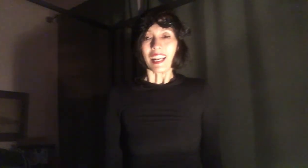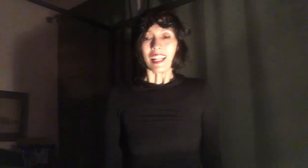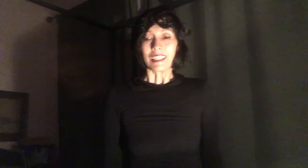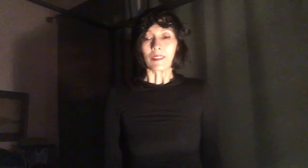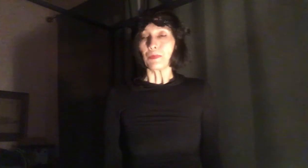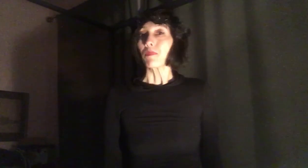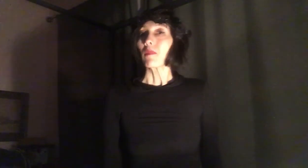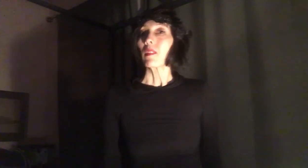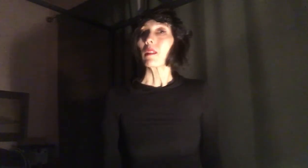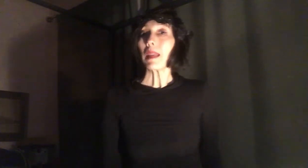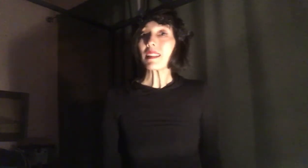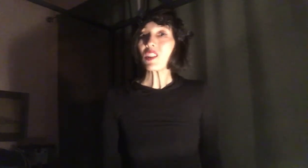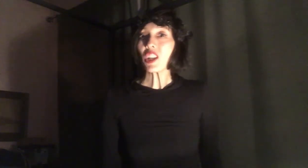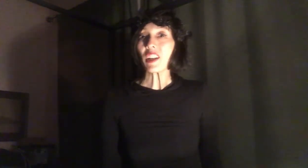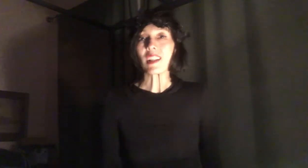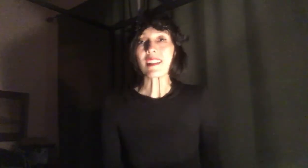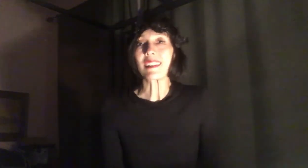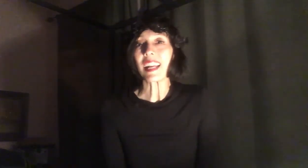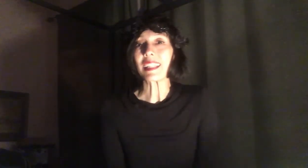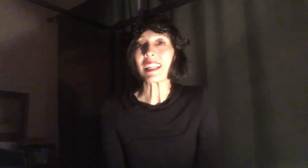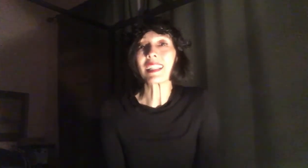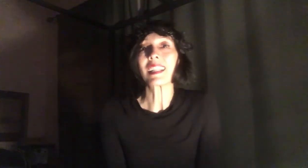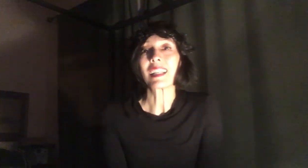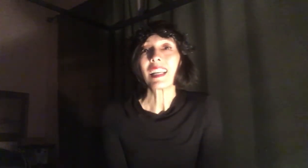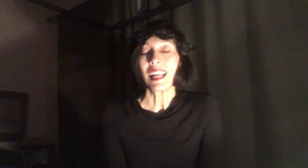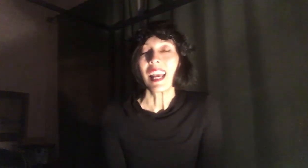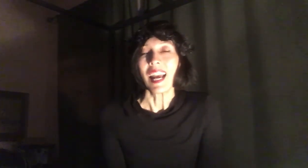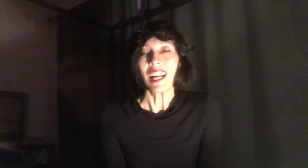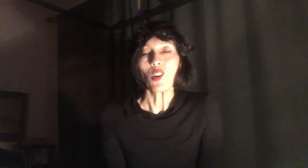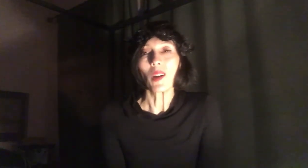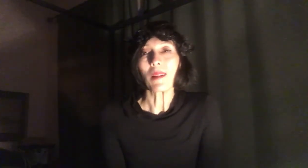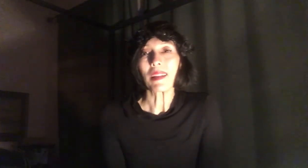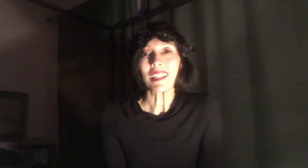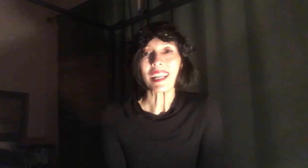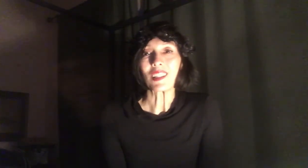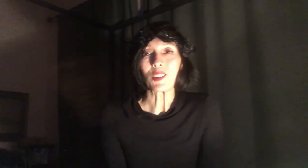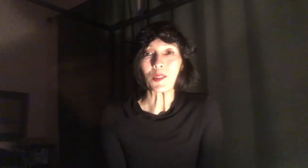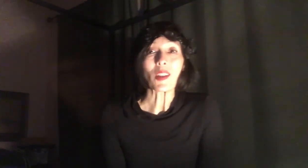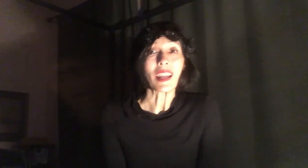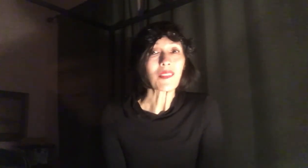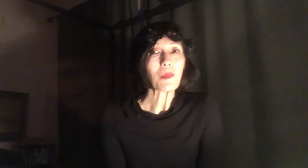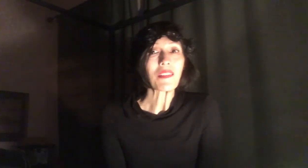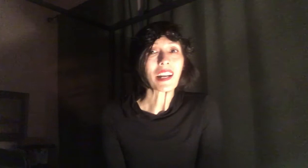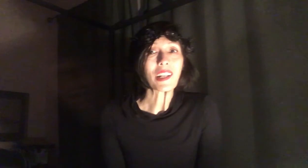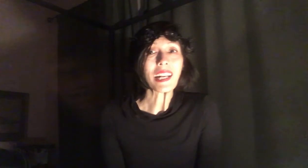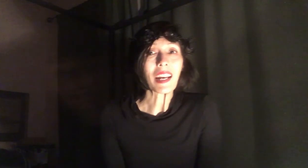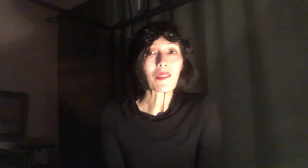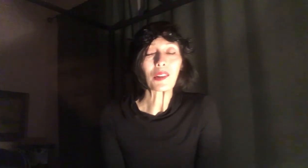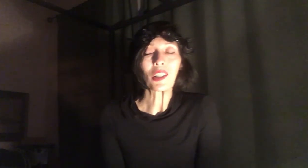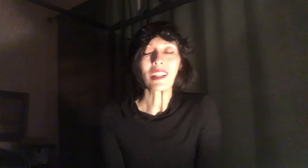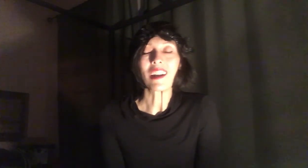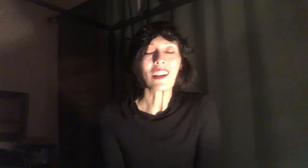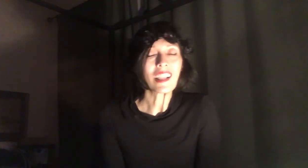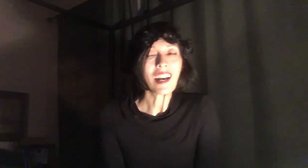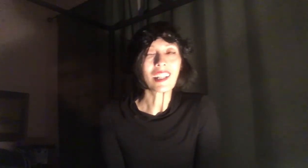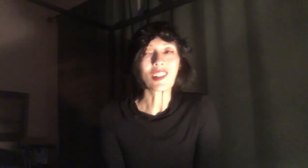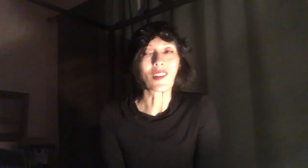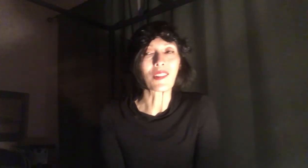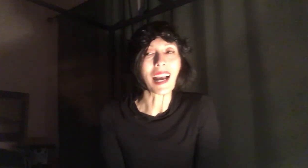And message here is in dating, I know what I'm getting into, so I have to be very careful. There are lots of guys